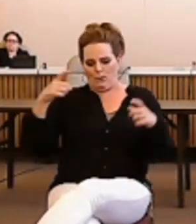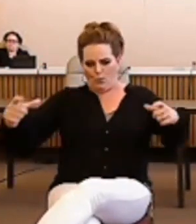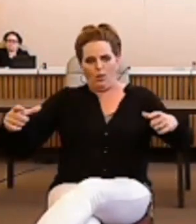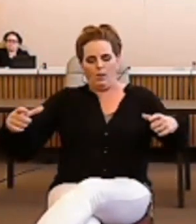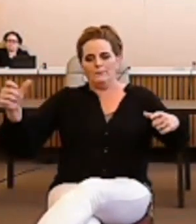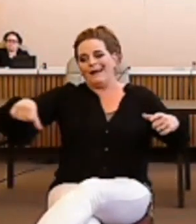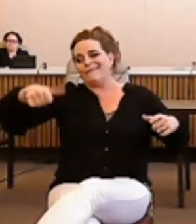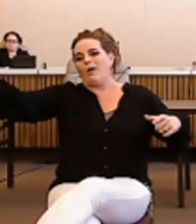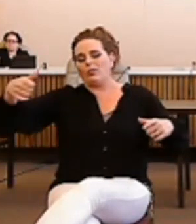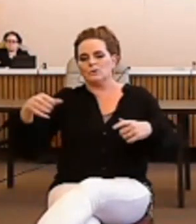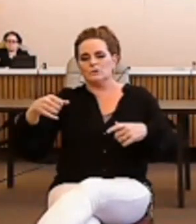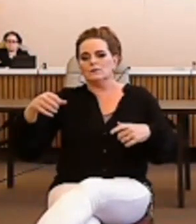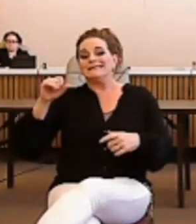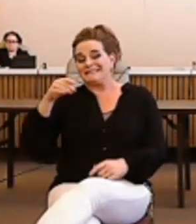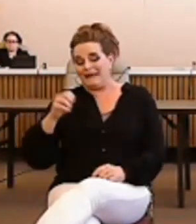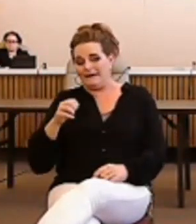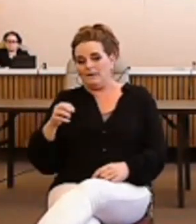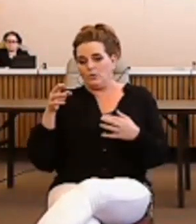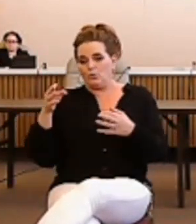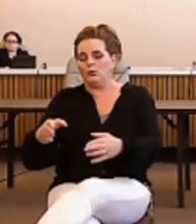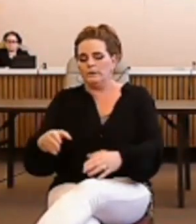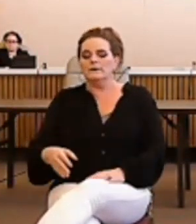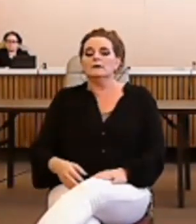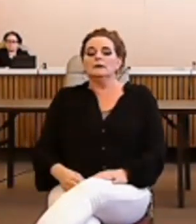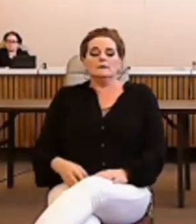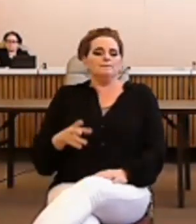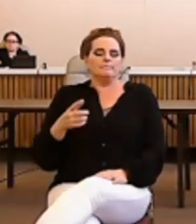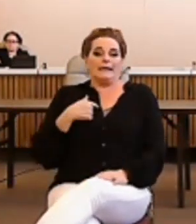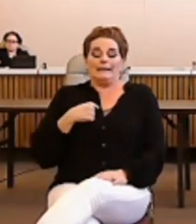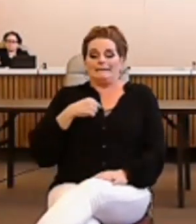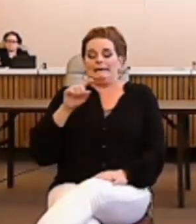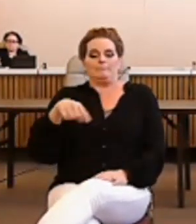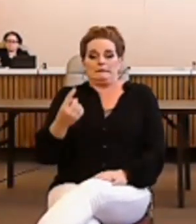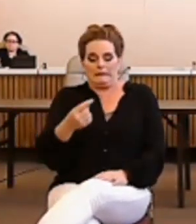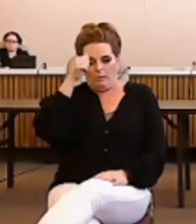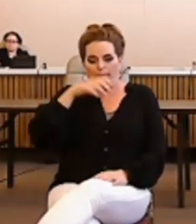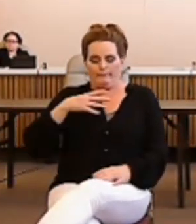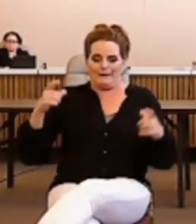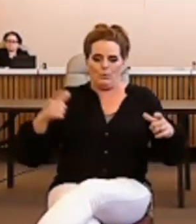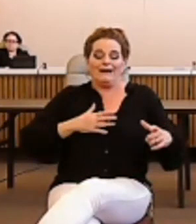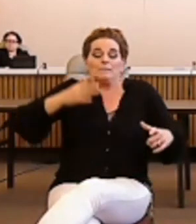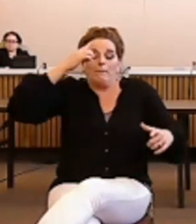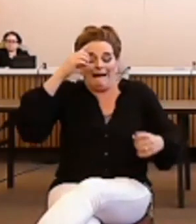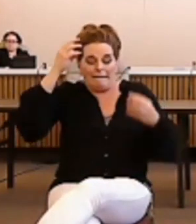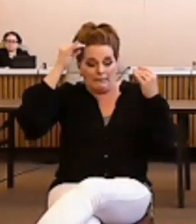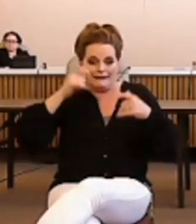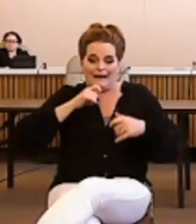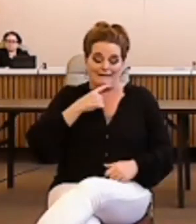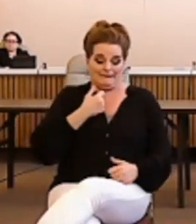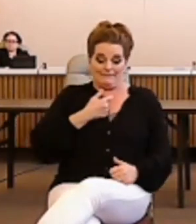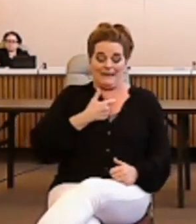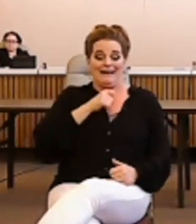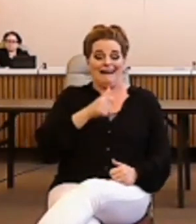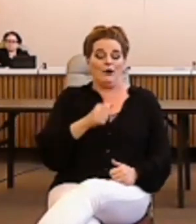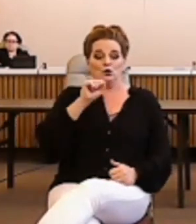street, bringing the pipe plumbing across it. And I say single manhole, that's my thinking. I am not a sewer guy. It would be